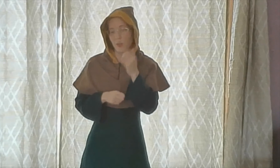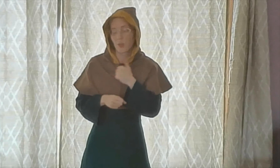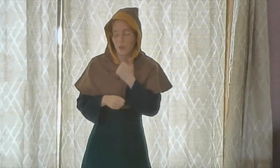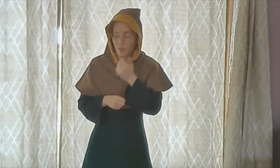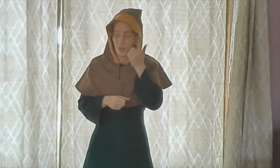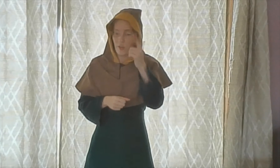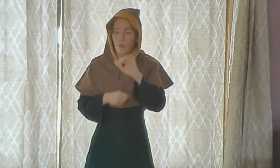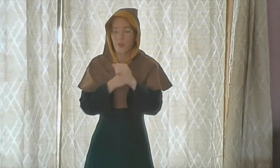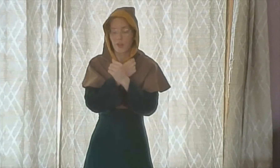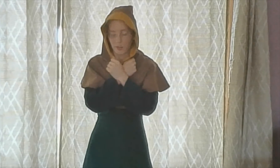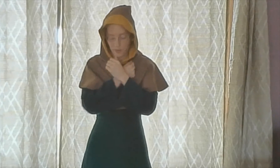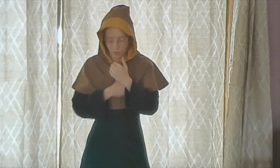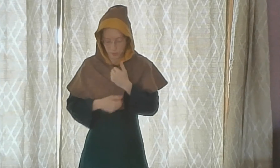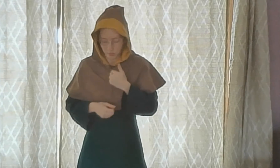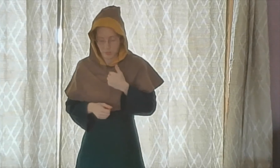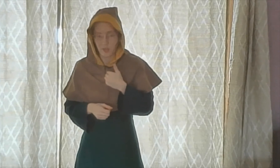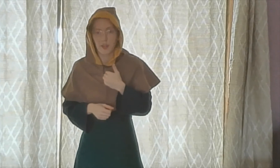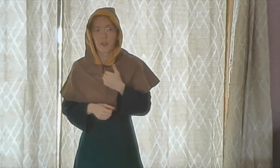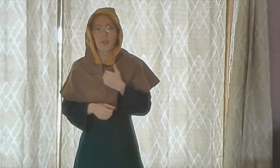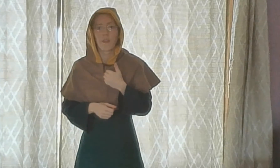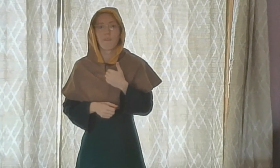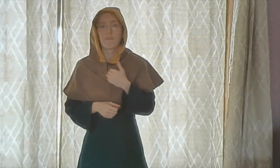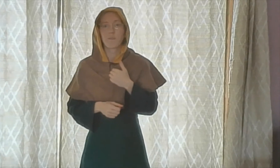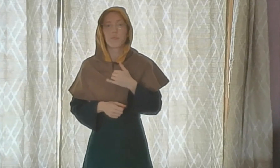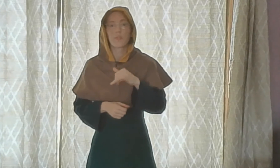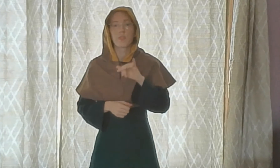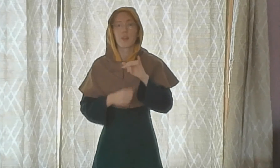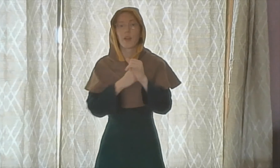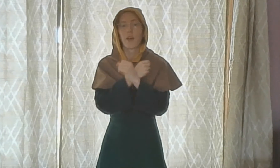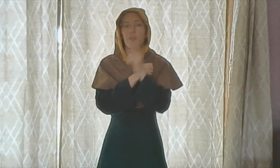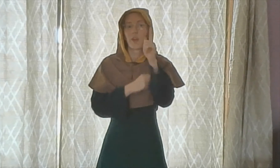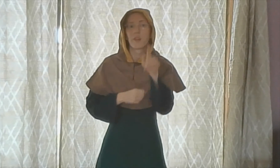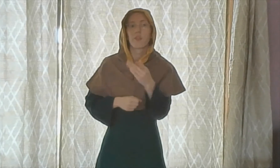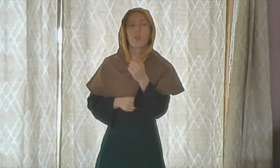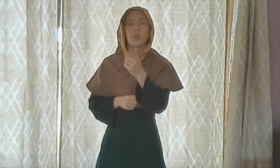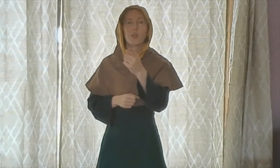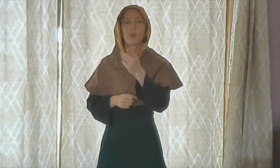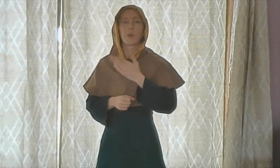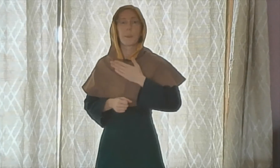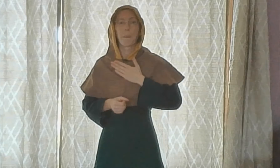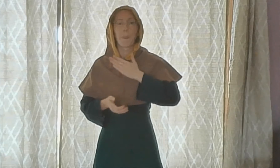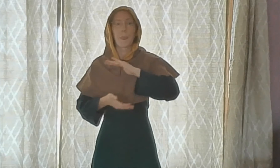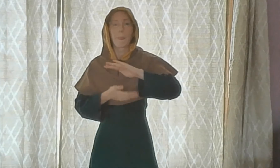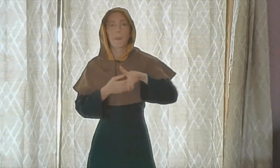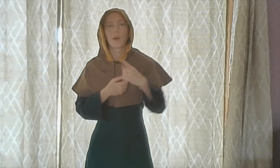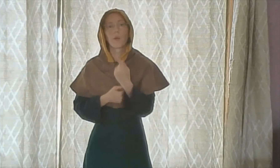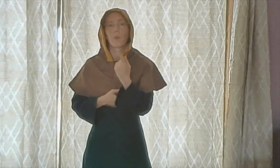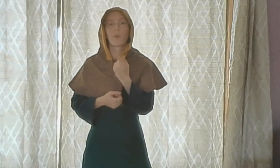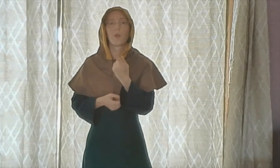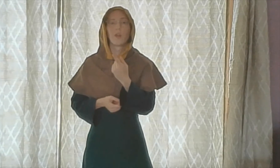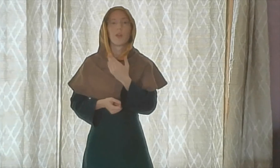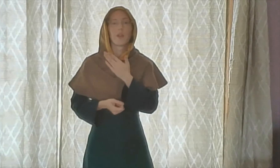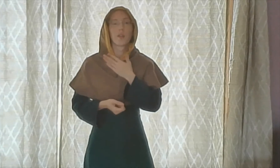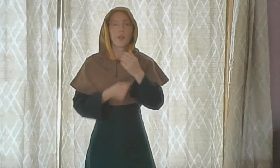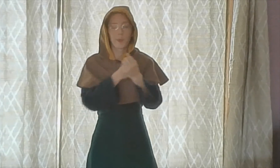me, I shall never make you rude. I fight for you, my one,